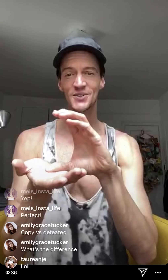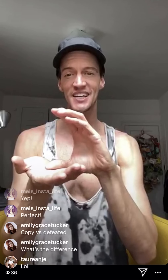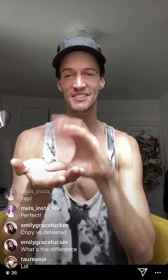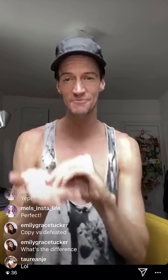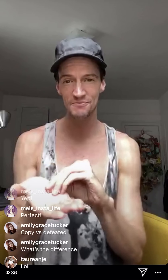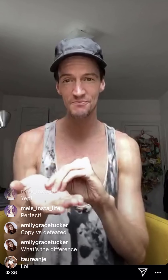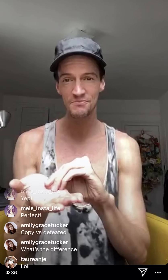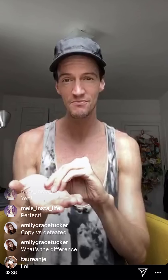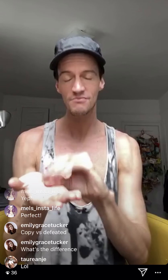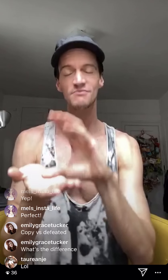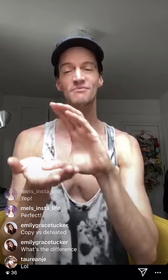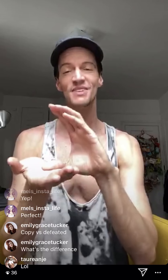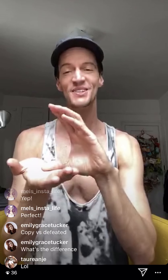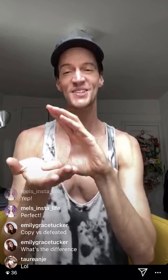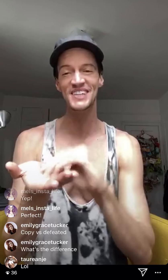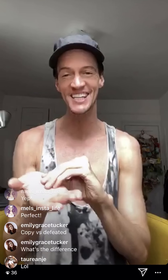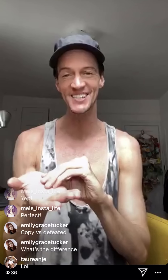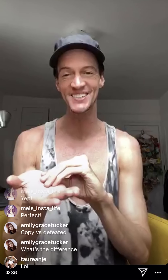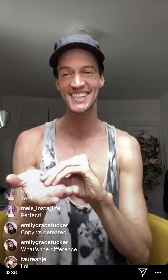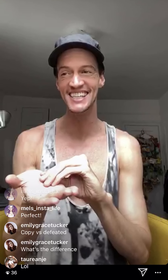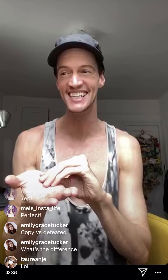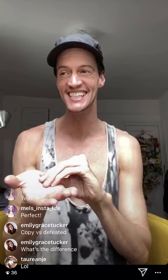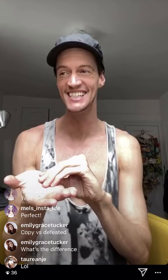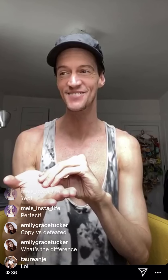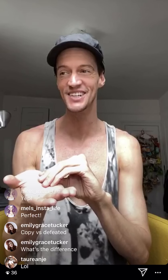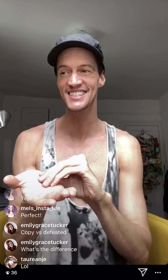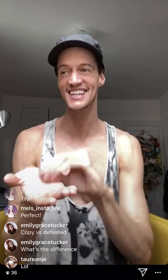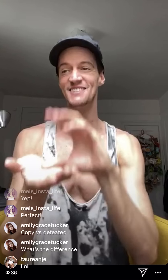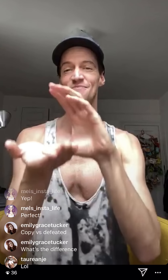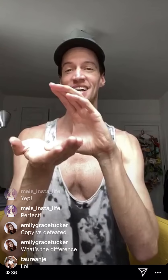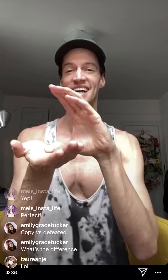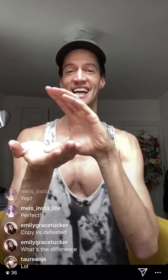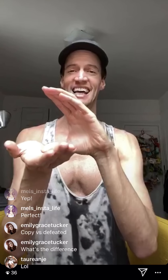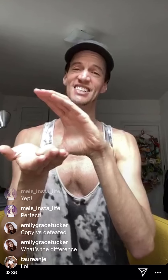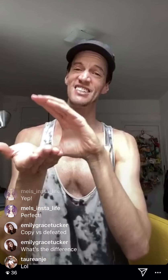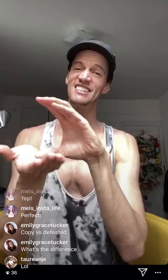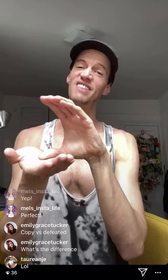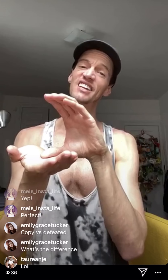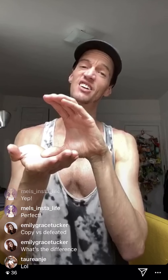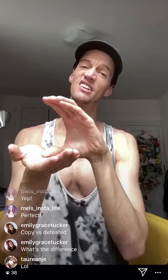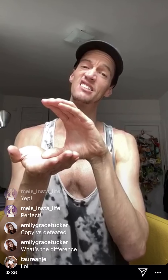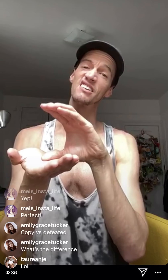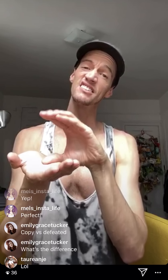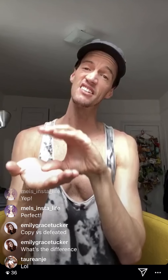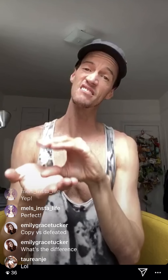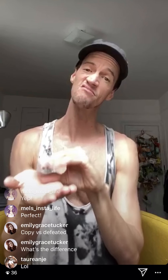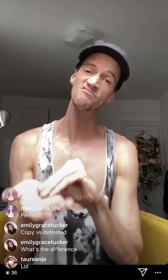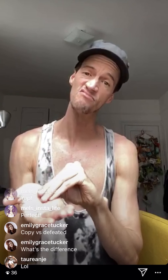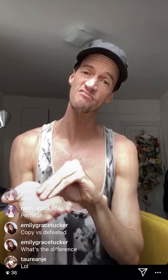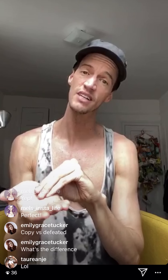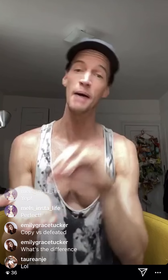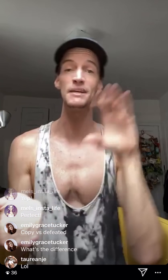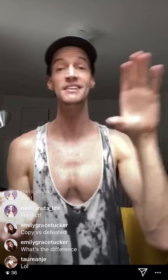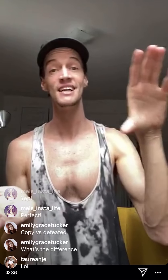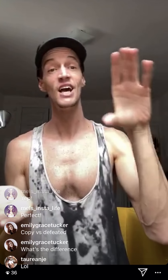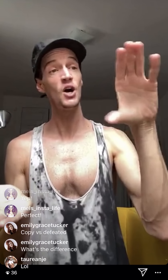showing here the difference. It just deflated already starts here. Copy. Oh, we're going to